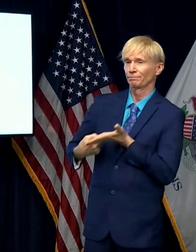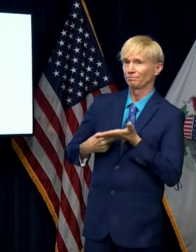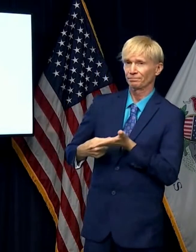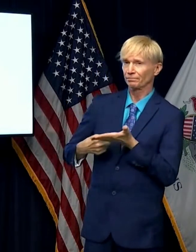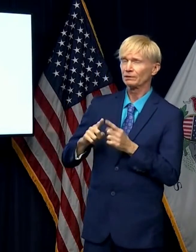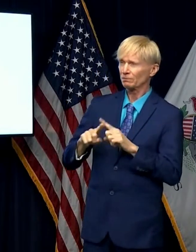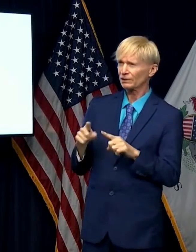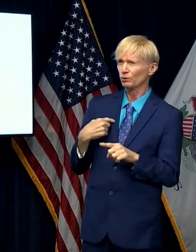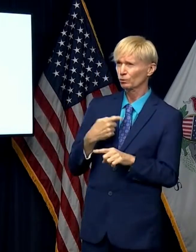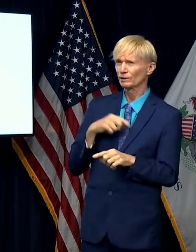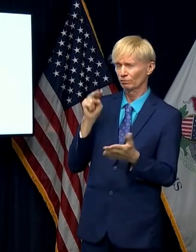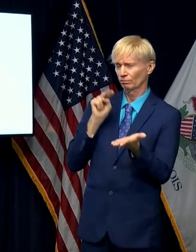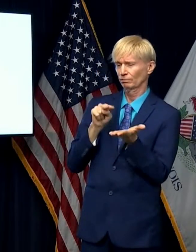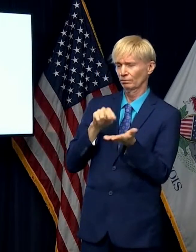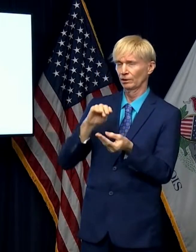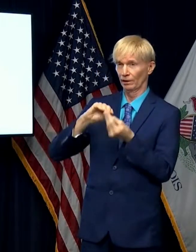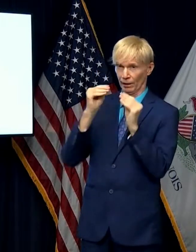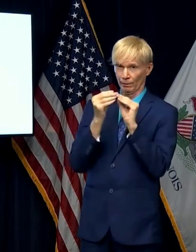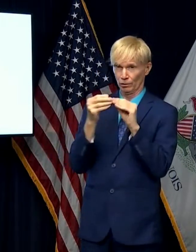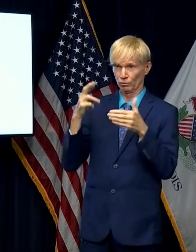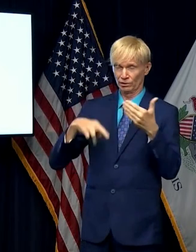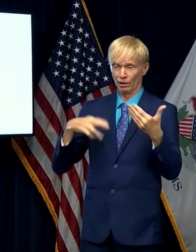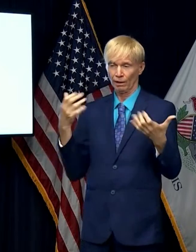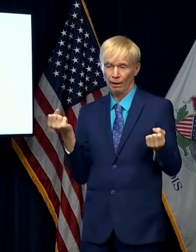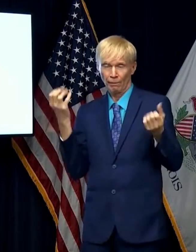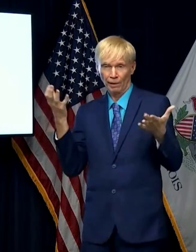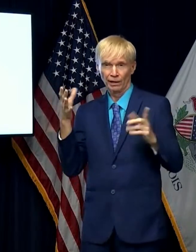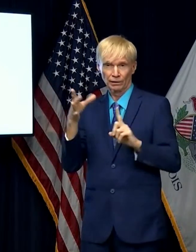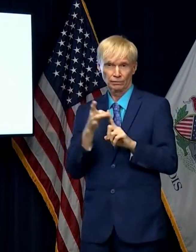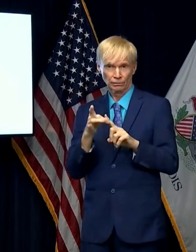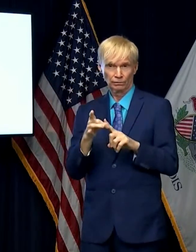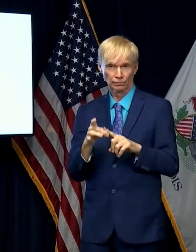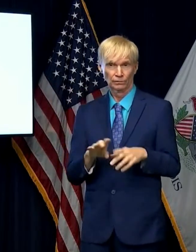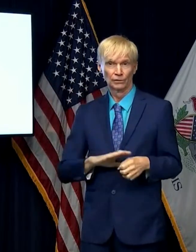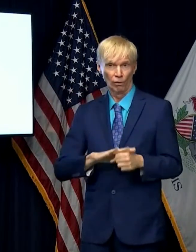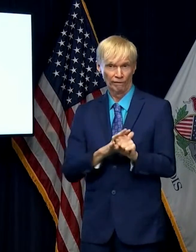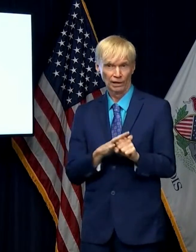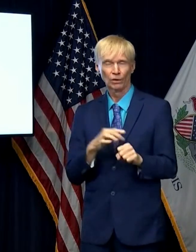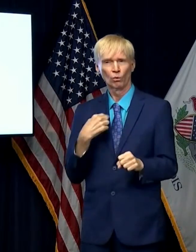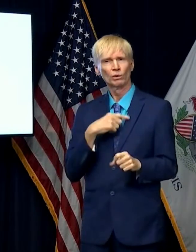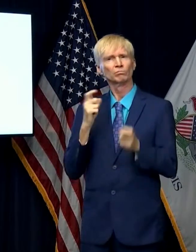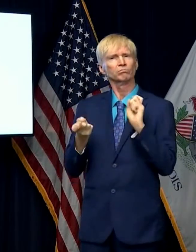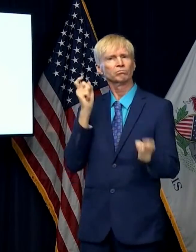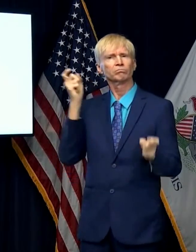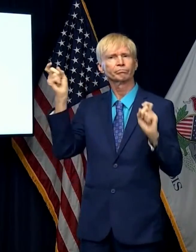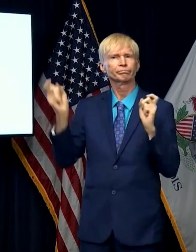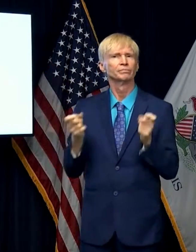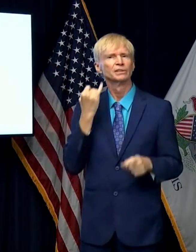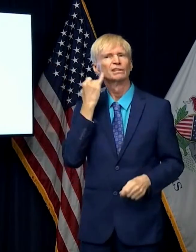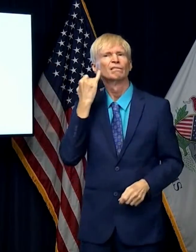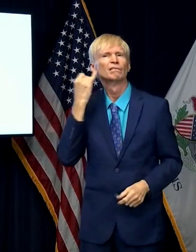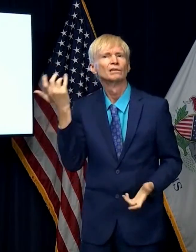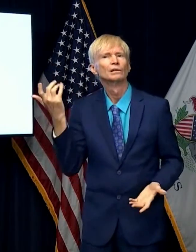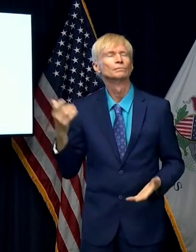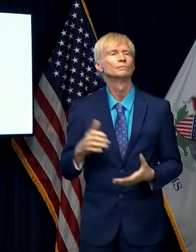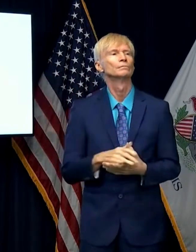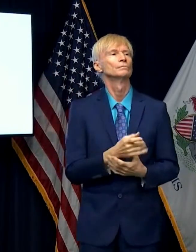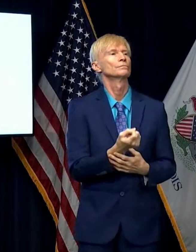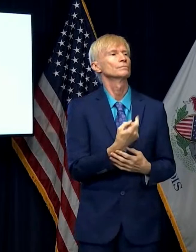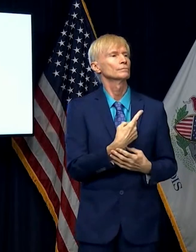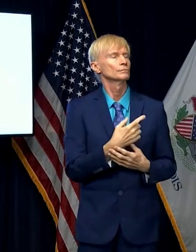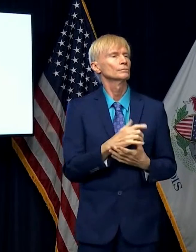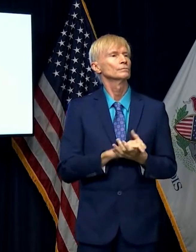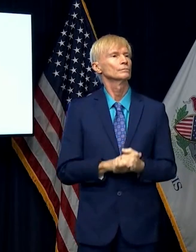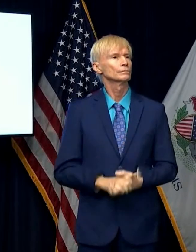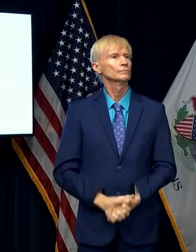we monitor these numbers very closely and we make adjustments as necessary. Amanda. Governor, I have a couple of COVID